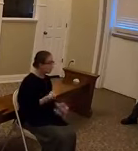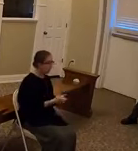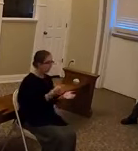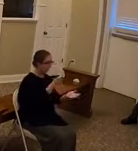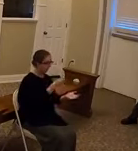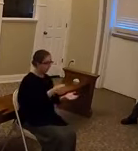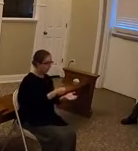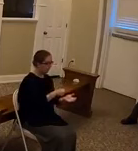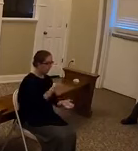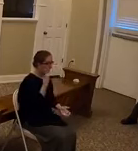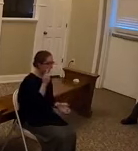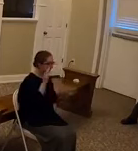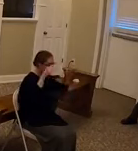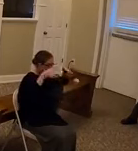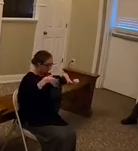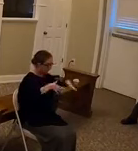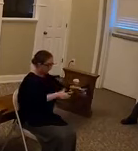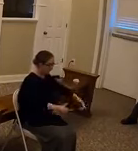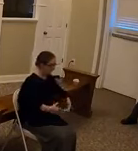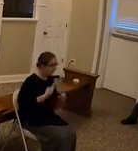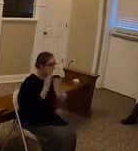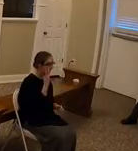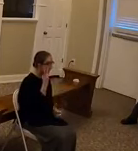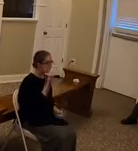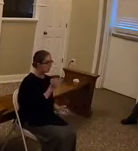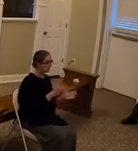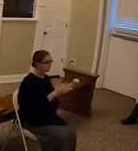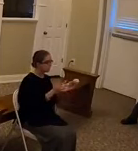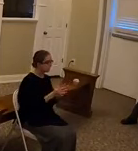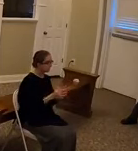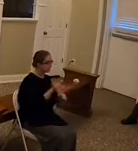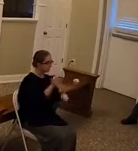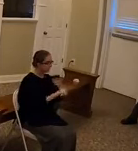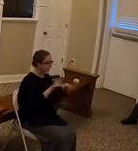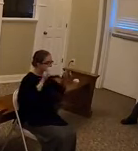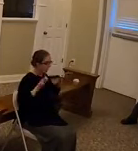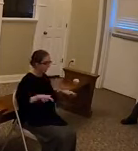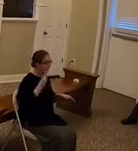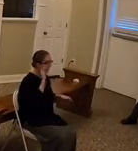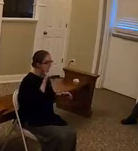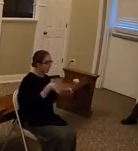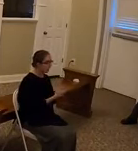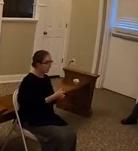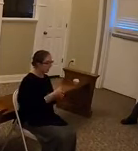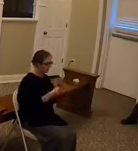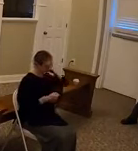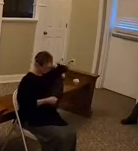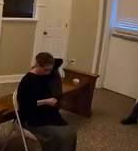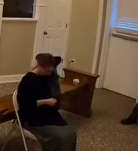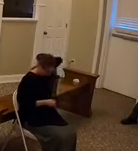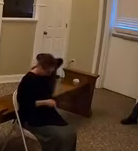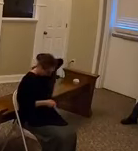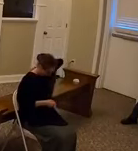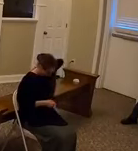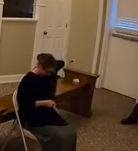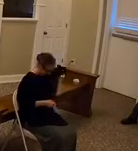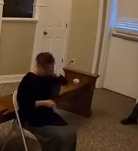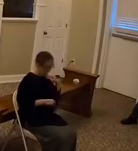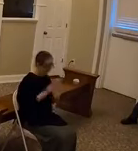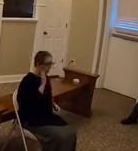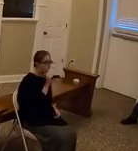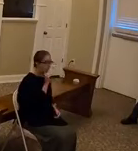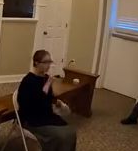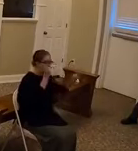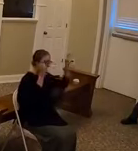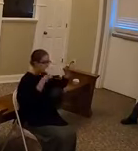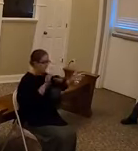this stuff. They're going to see a river of life. They're going to see Jesus on the throne. They're going to see all these things. But it ain't going to